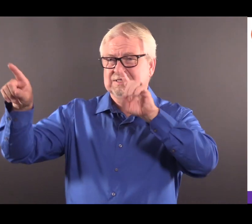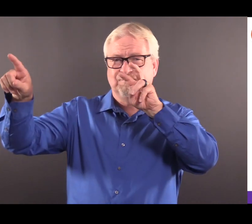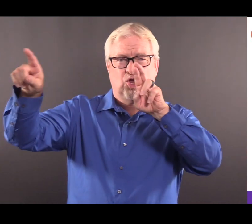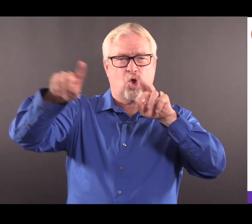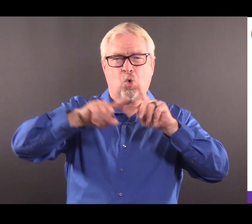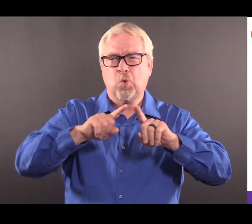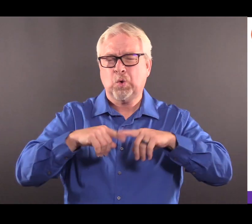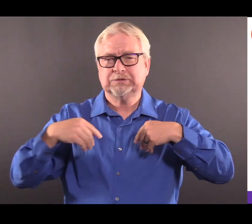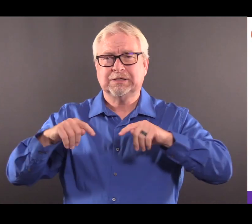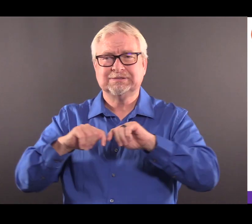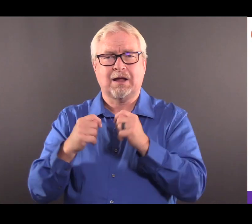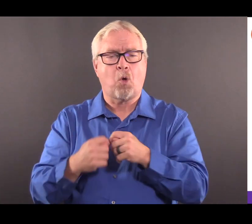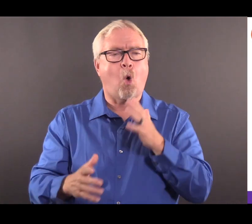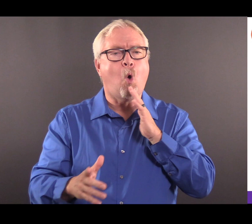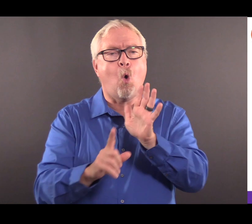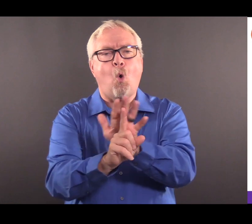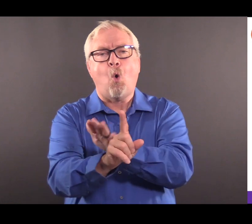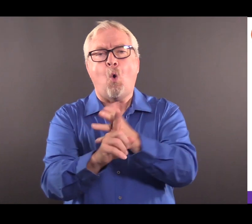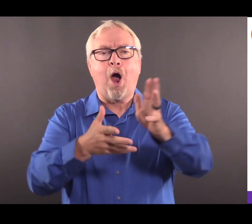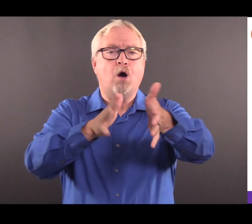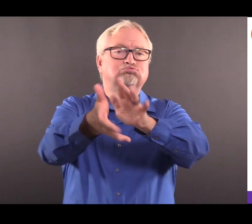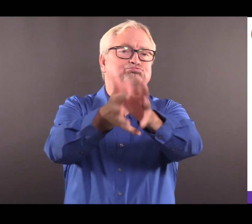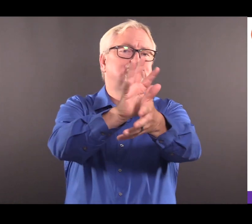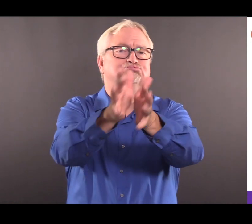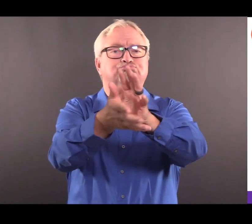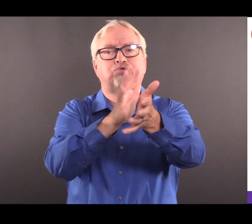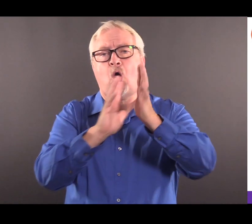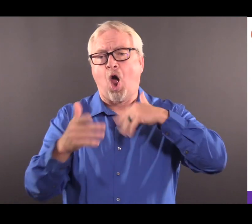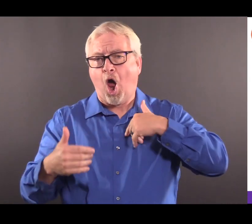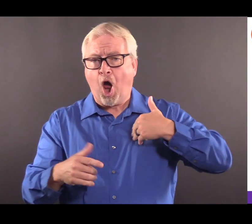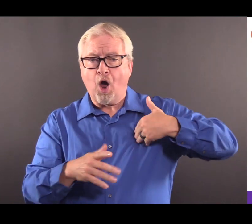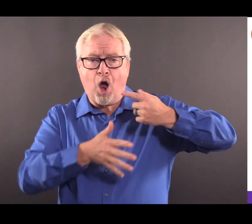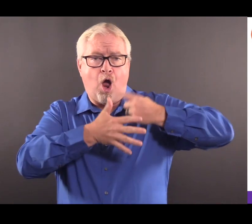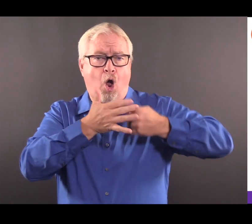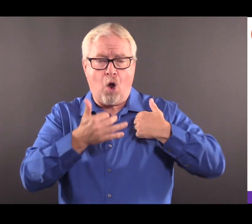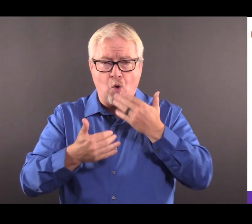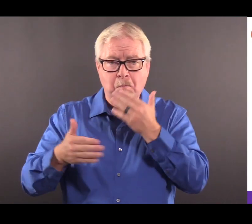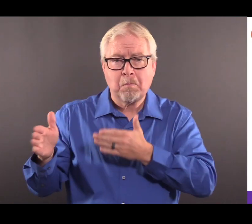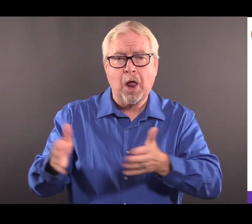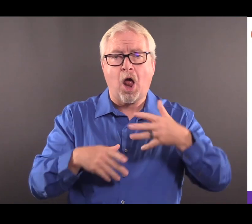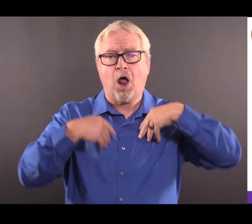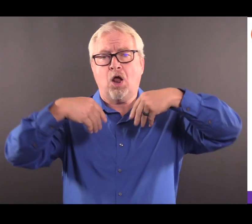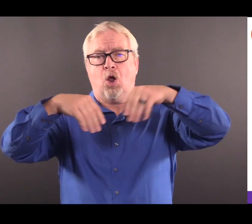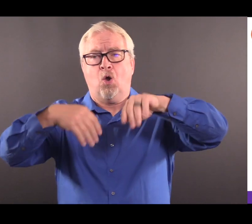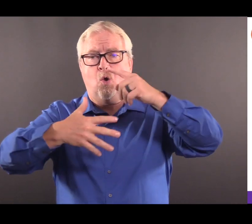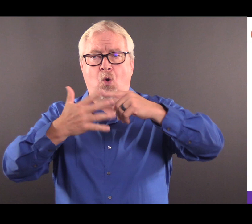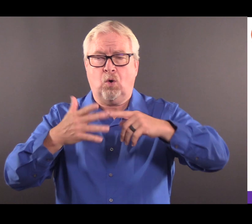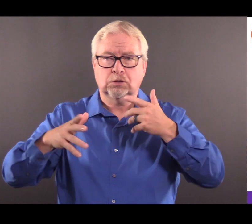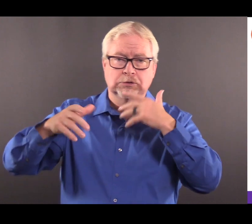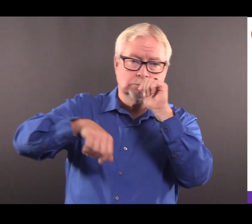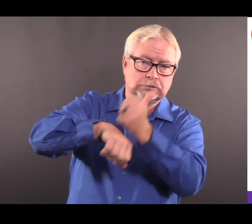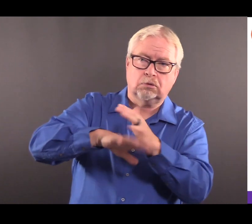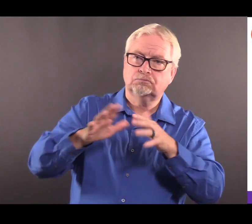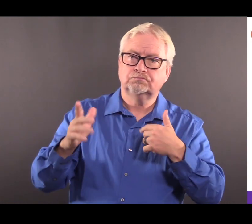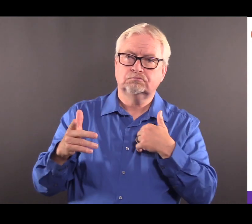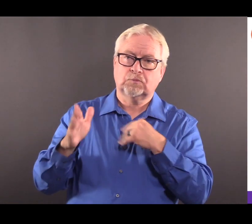Each vendor will have a sales team that will share information about their product. Prepare for these